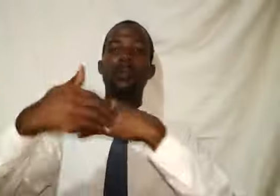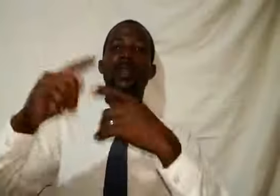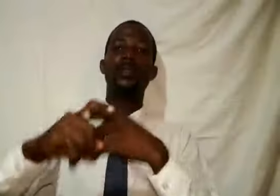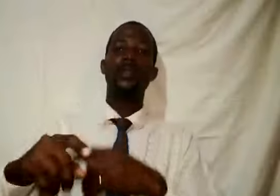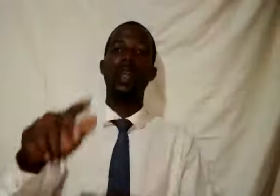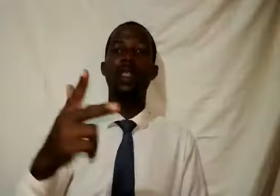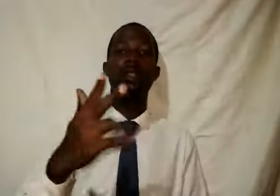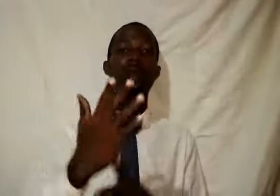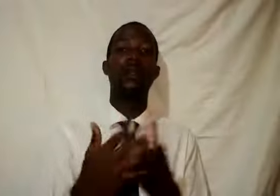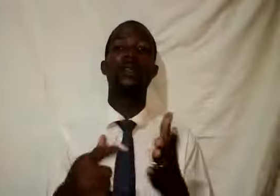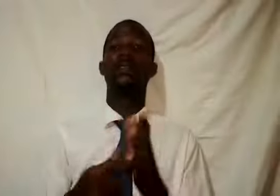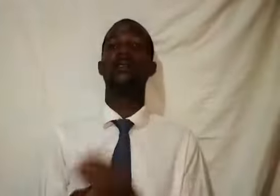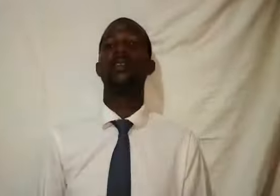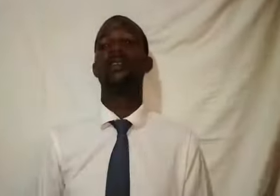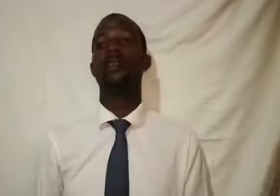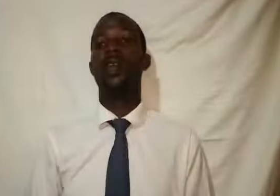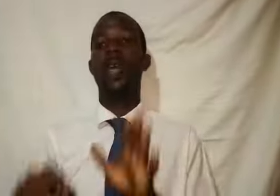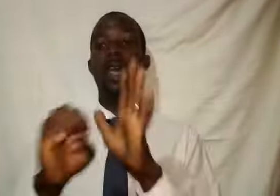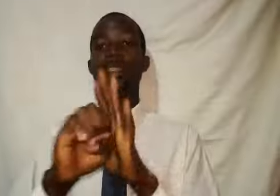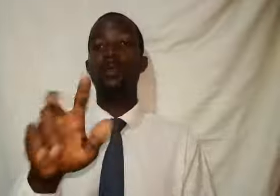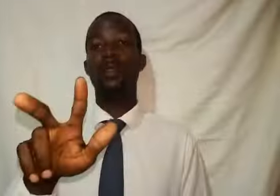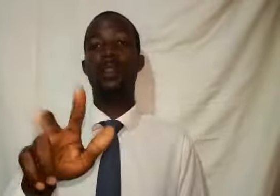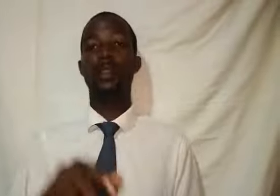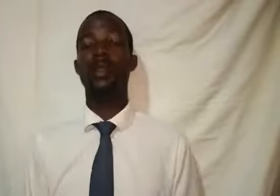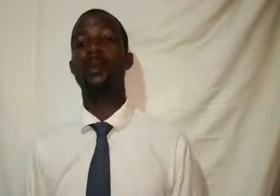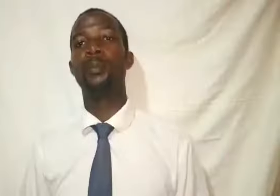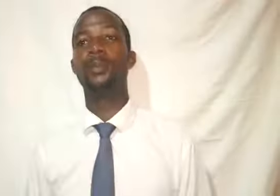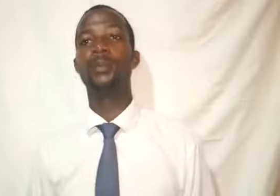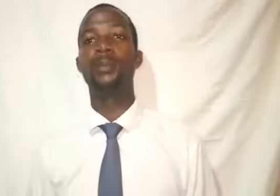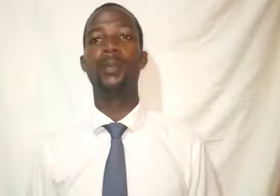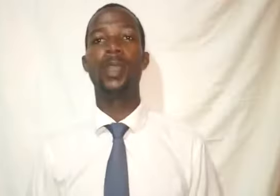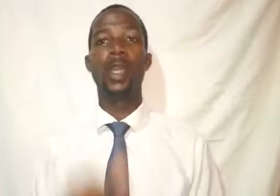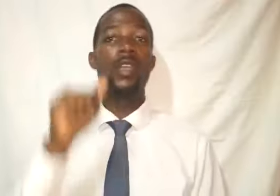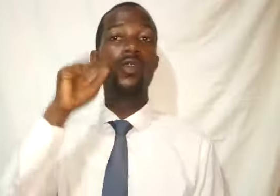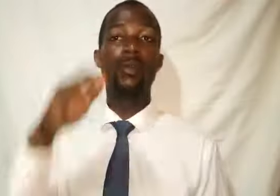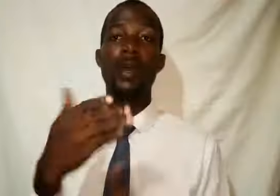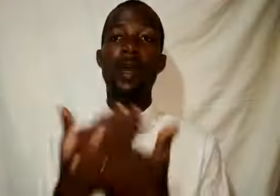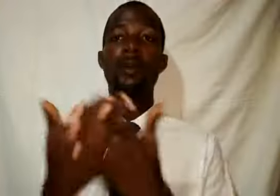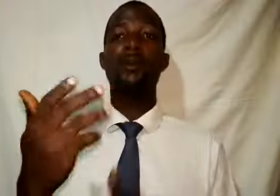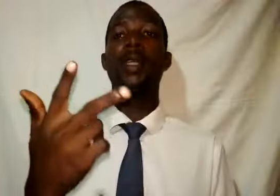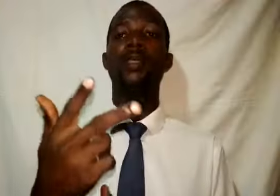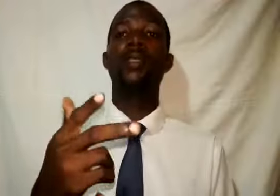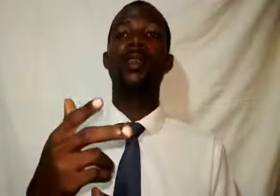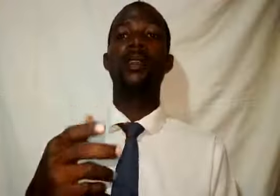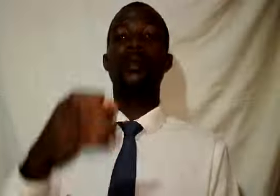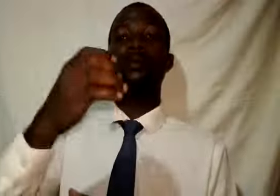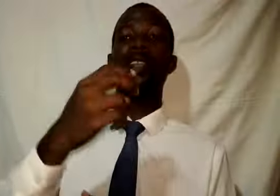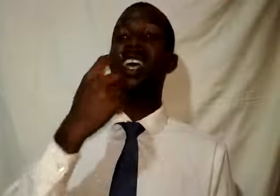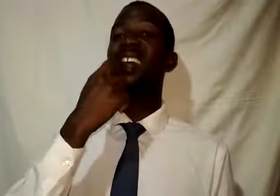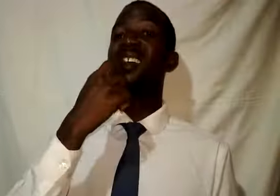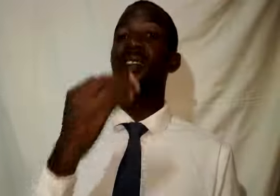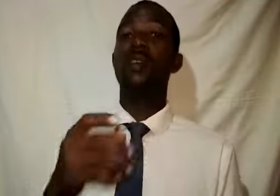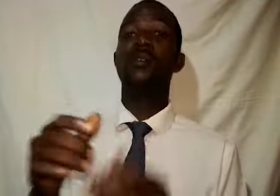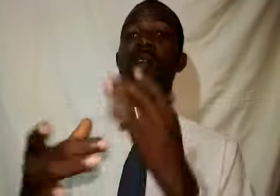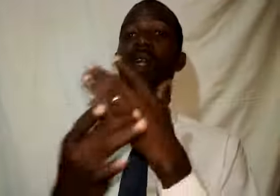session. Example 3. A woman buys 3 bottles of palm oil at